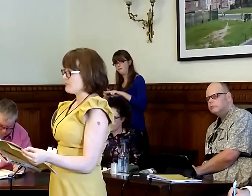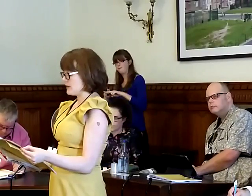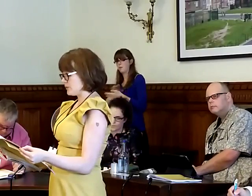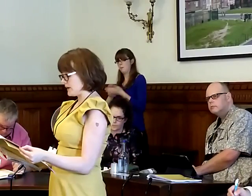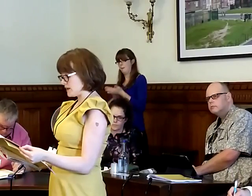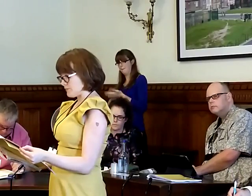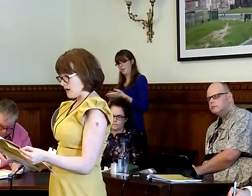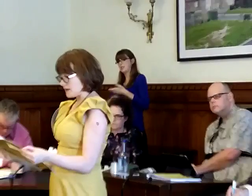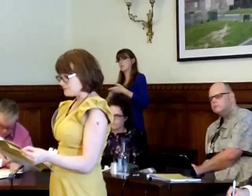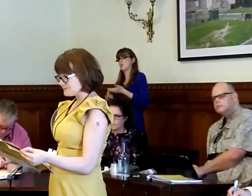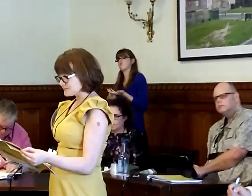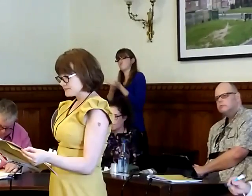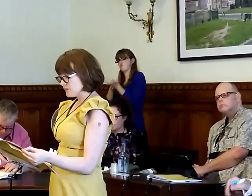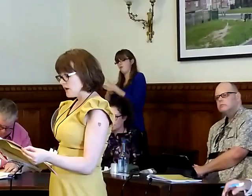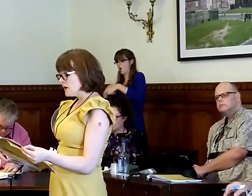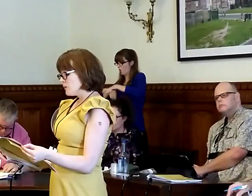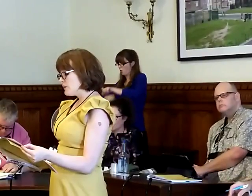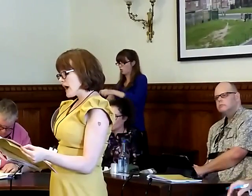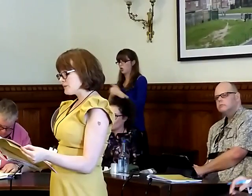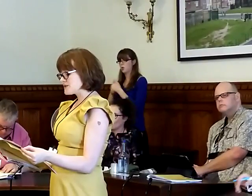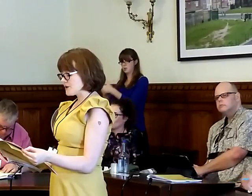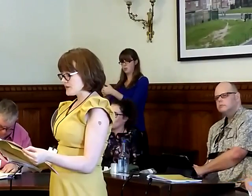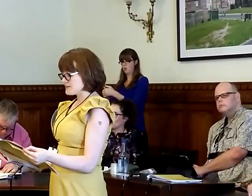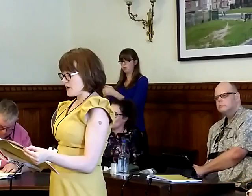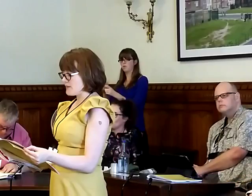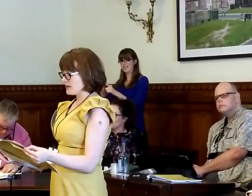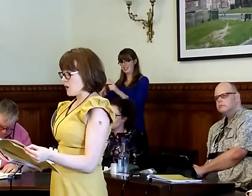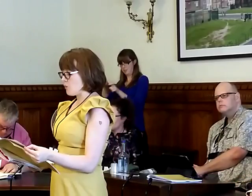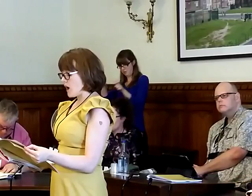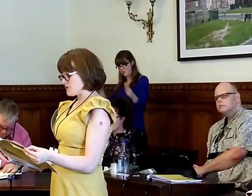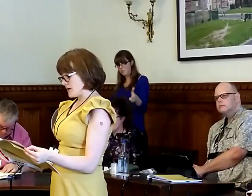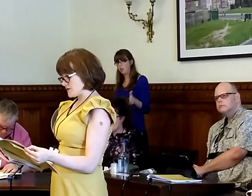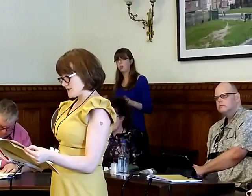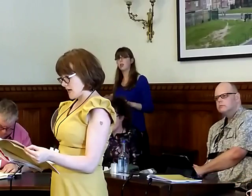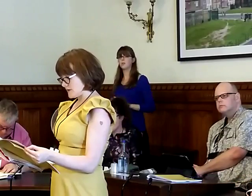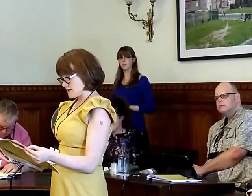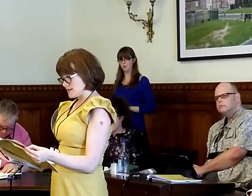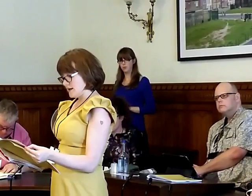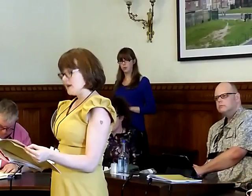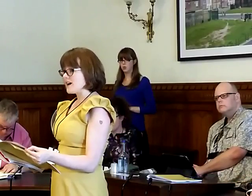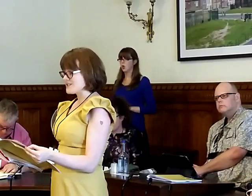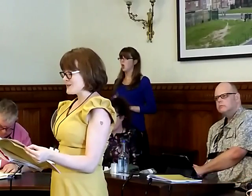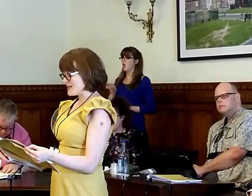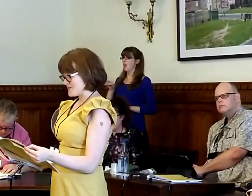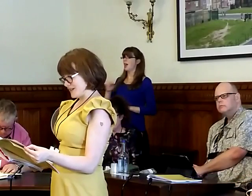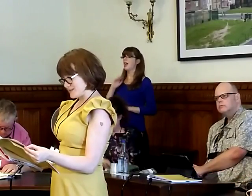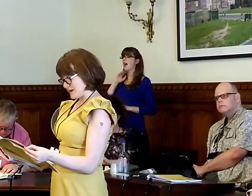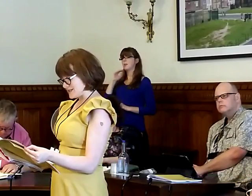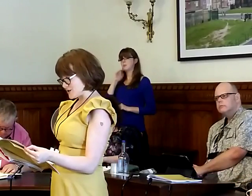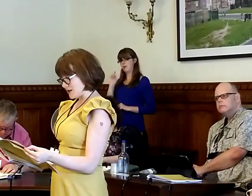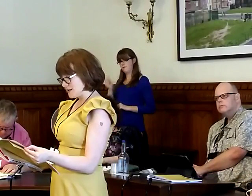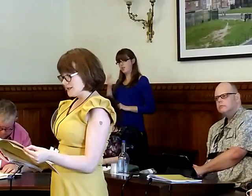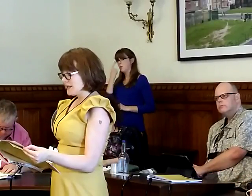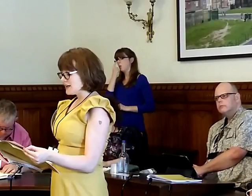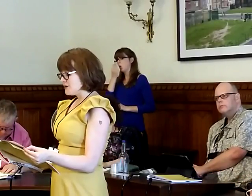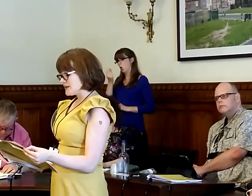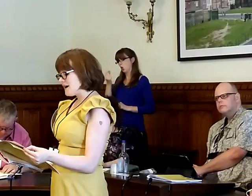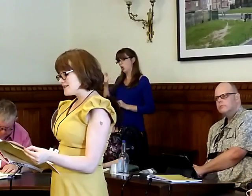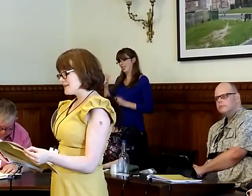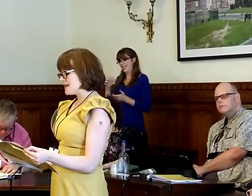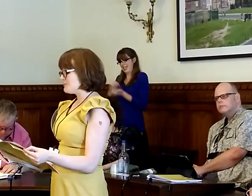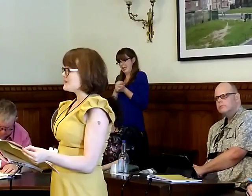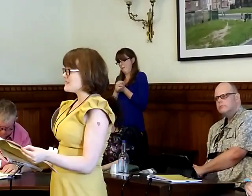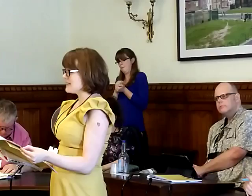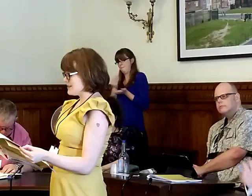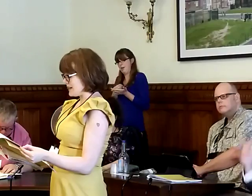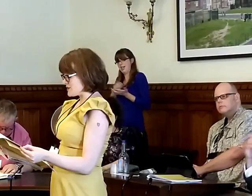support for disabled people in the borough. We were able to do this by making a wide range of savings and cutting wasteful expenditure,